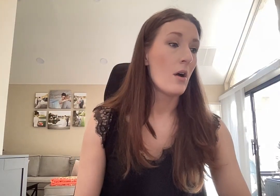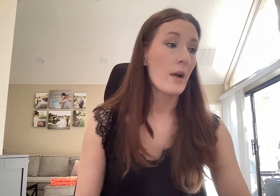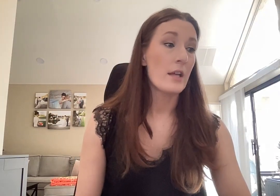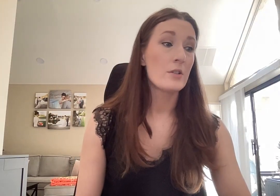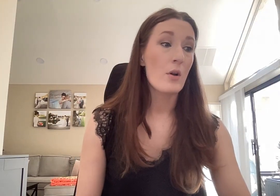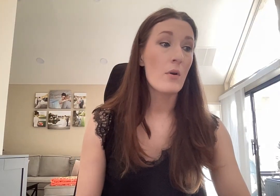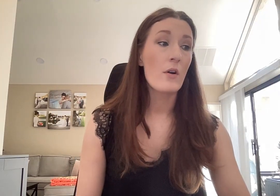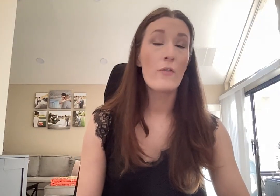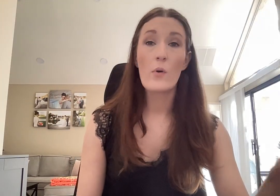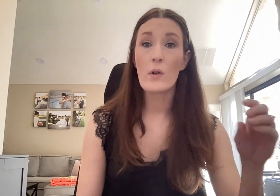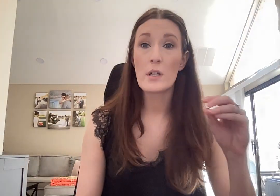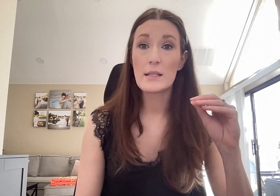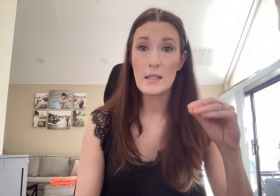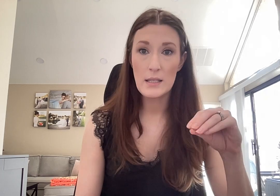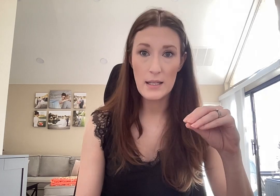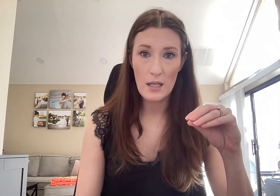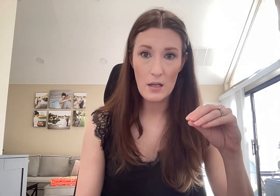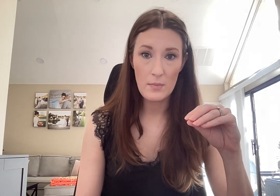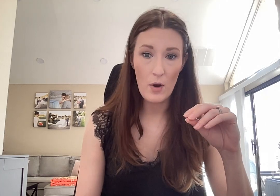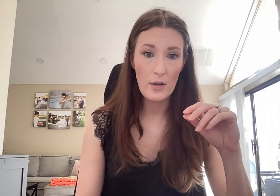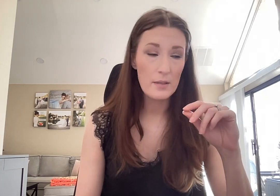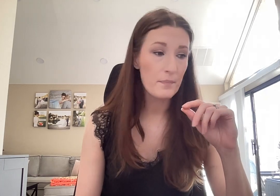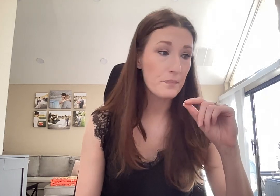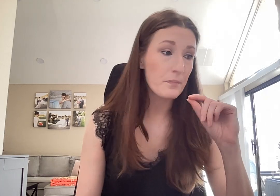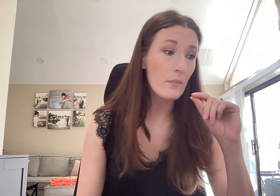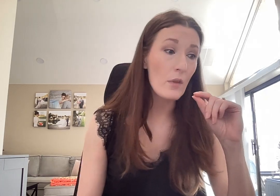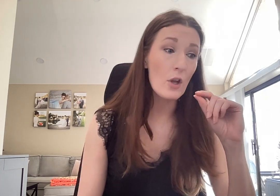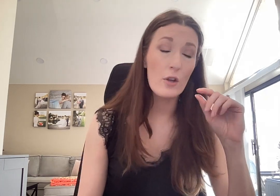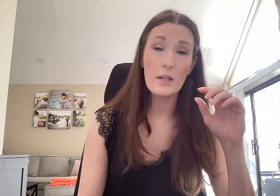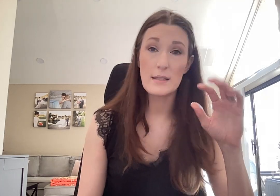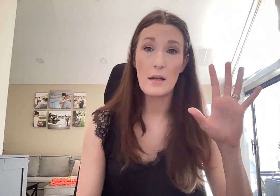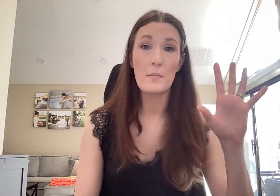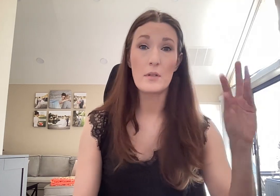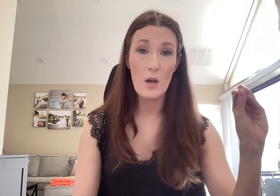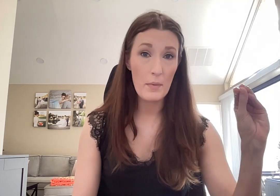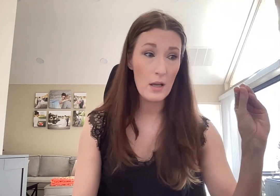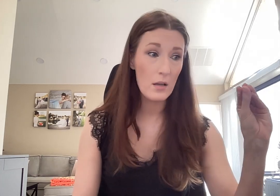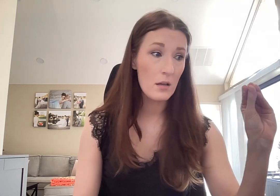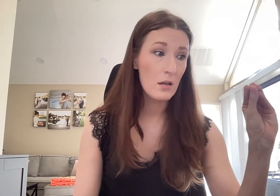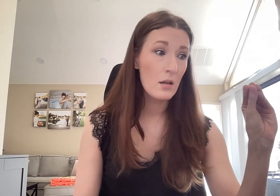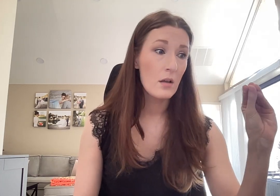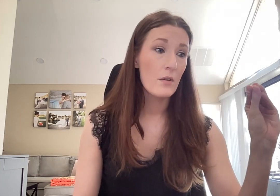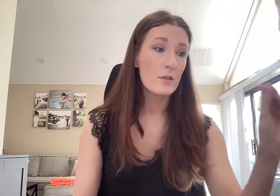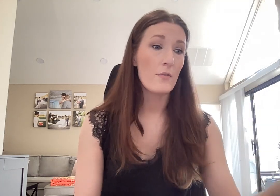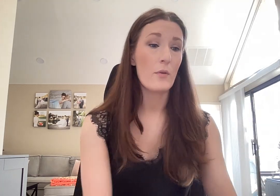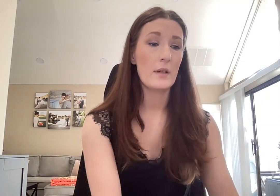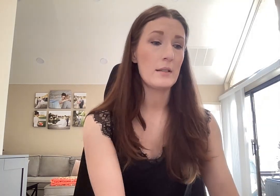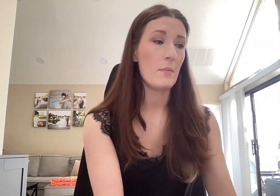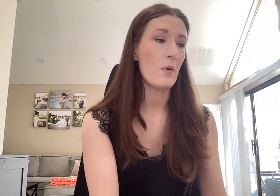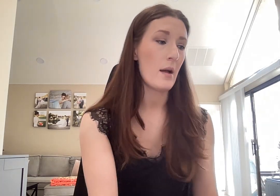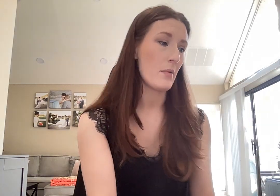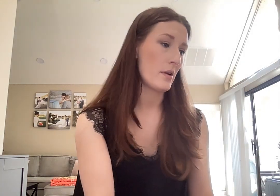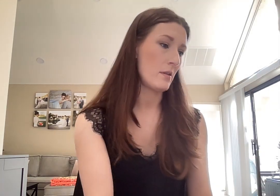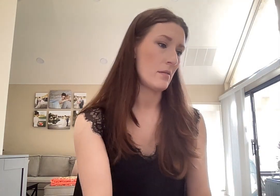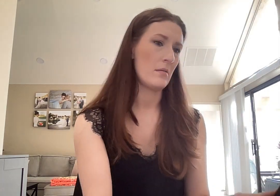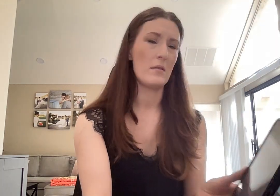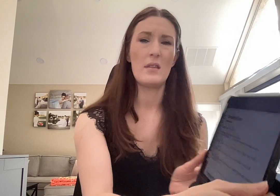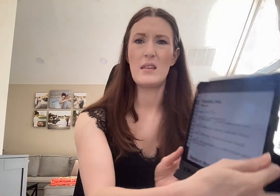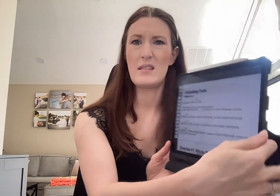Okay, so for statistics part, you're going to set up the topic. So for example, I'm on